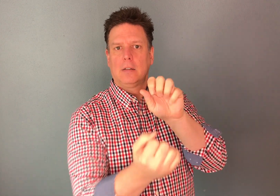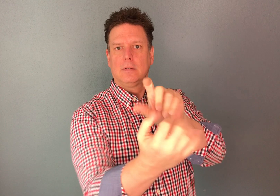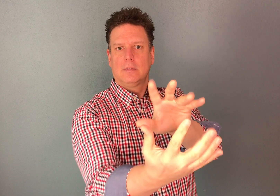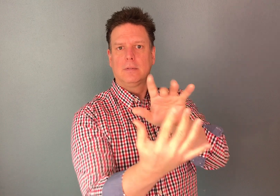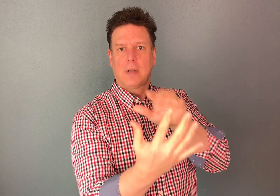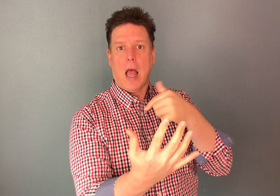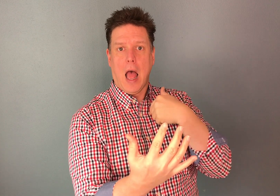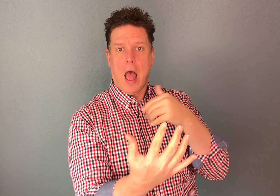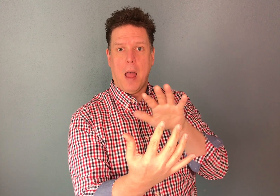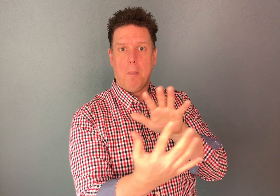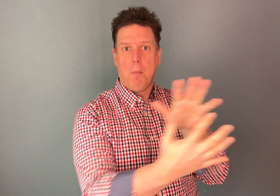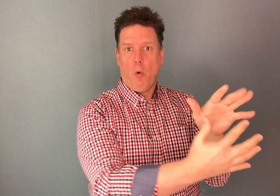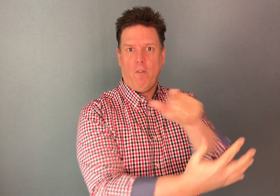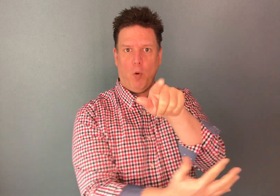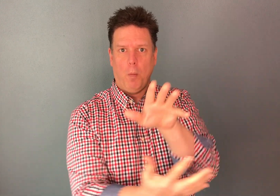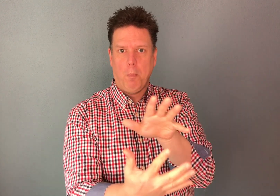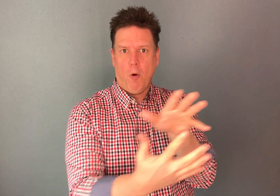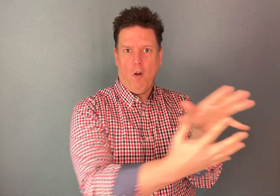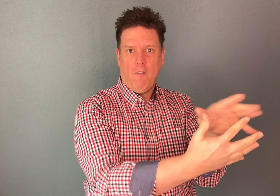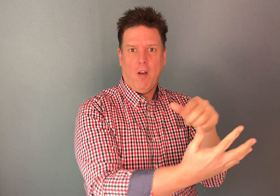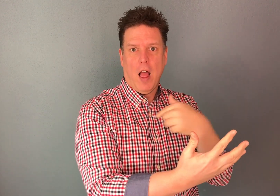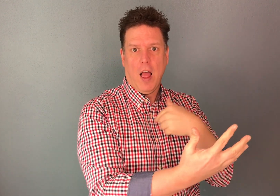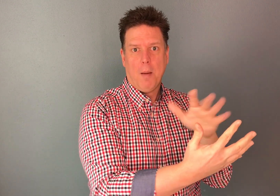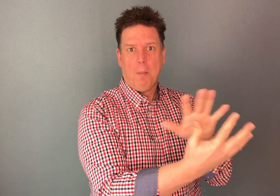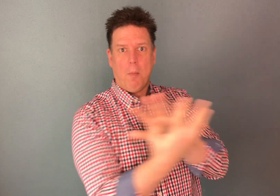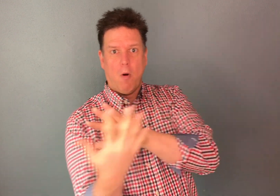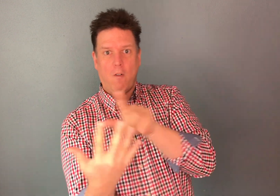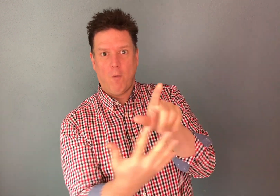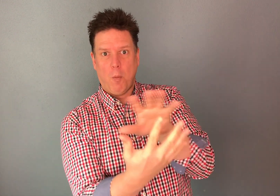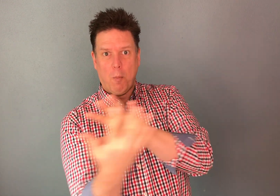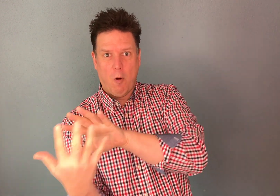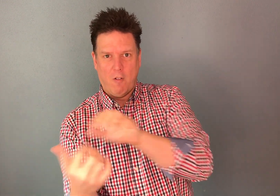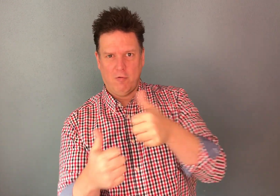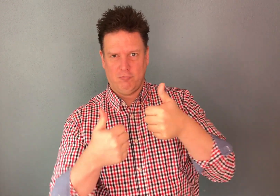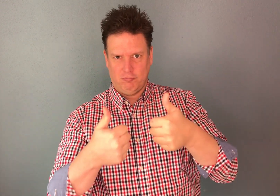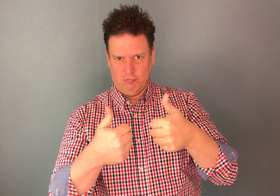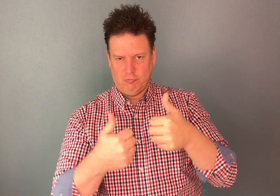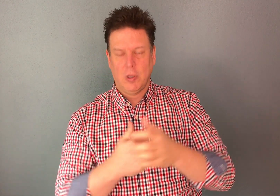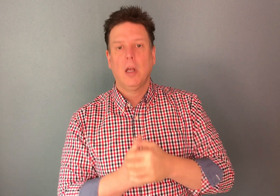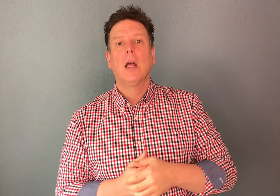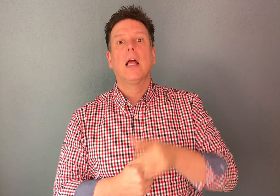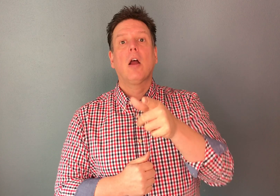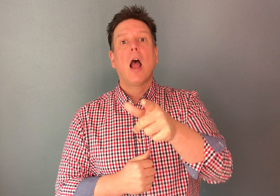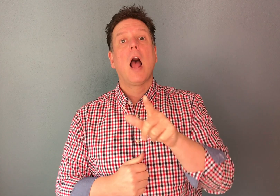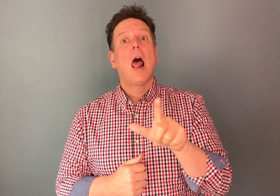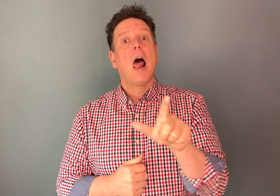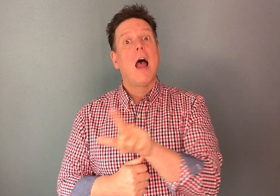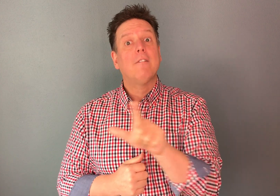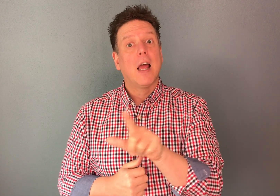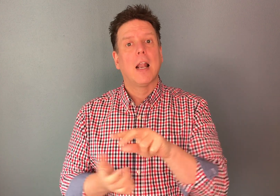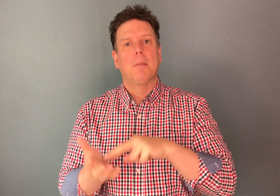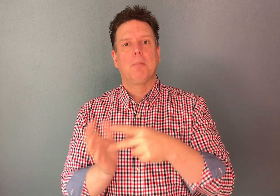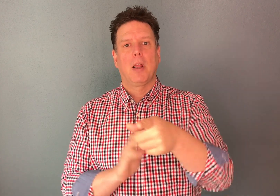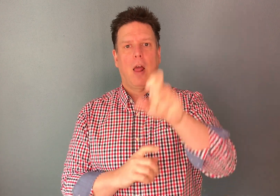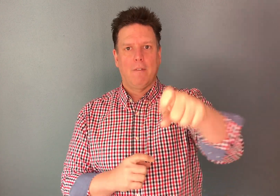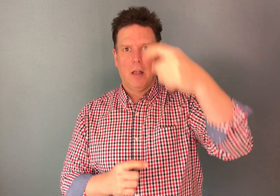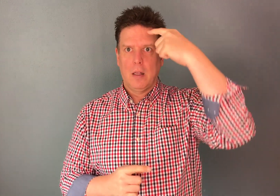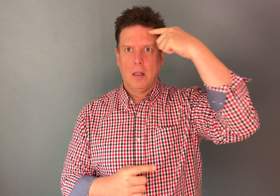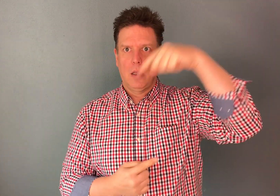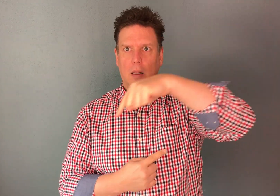on the same side. If I move, you move. And if I move back, you move back. Great. If you're left-handed, it means